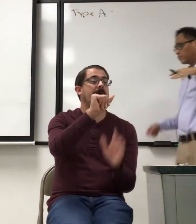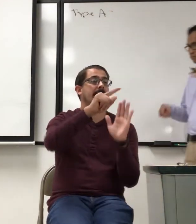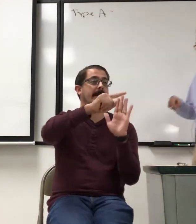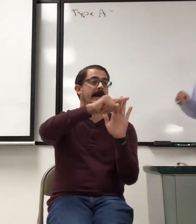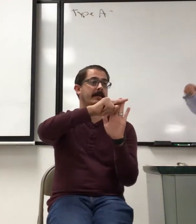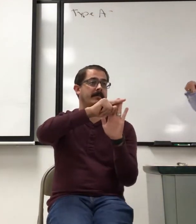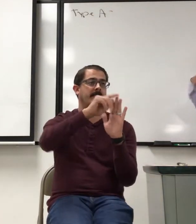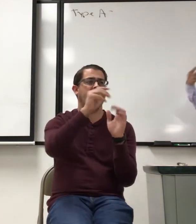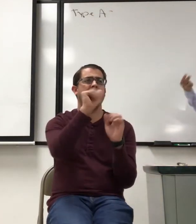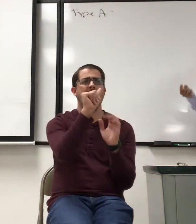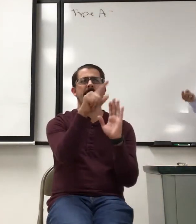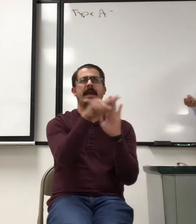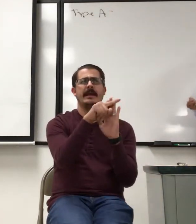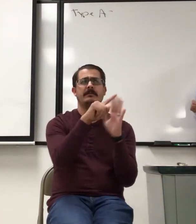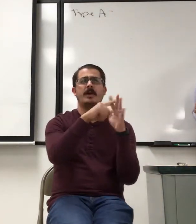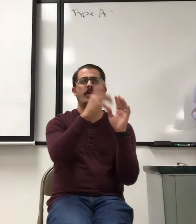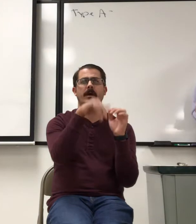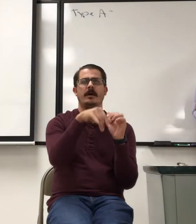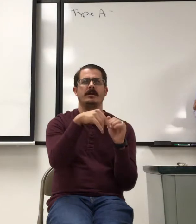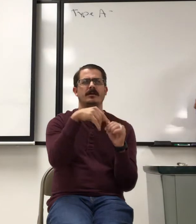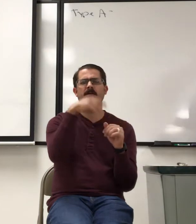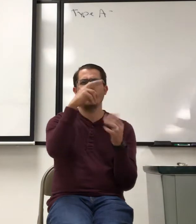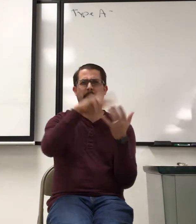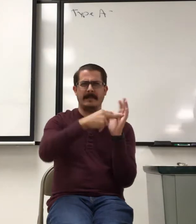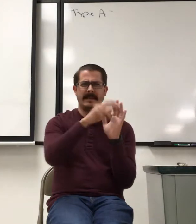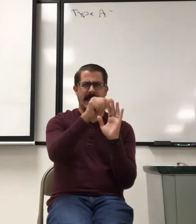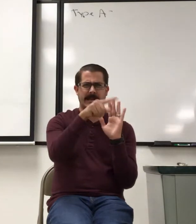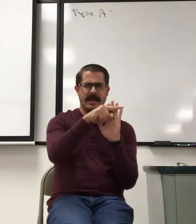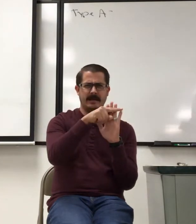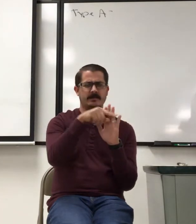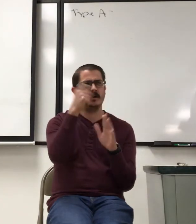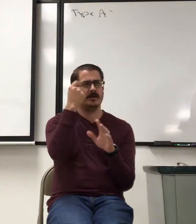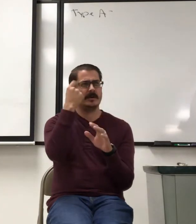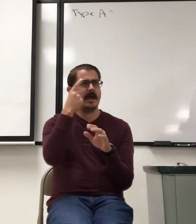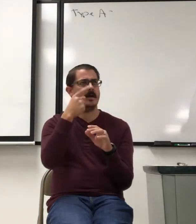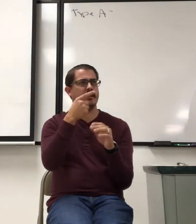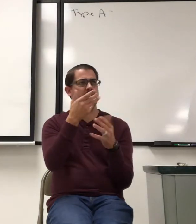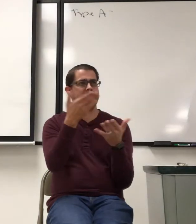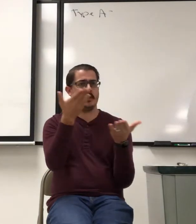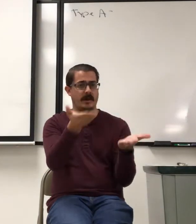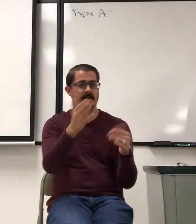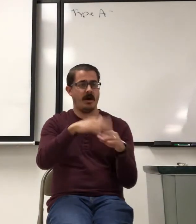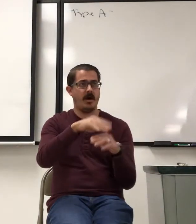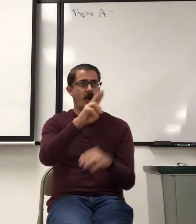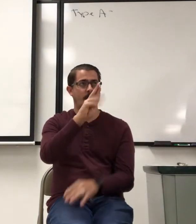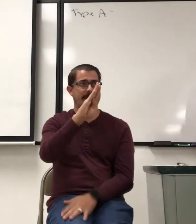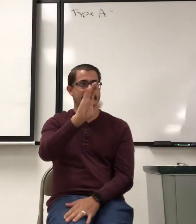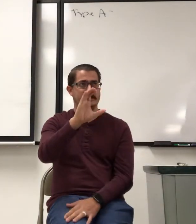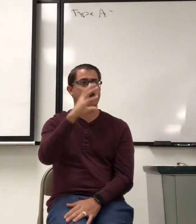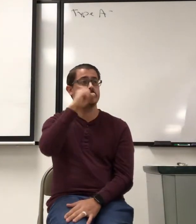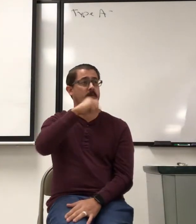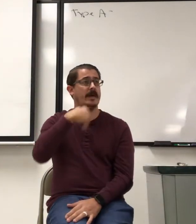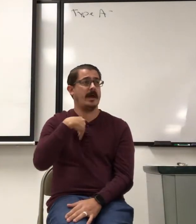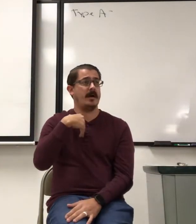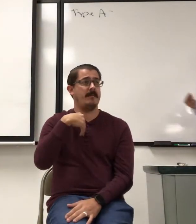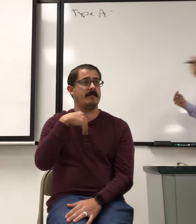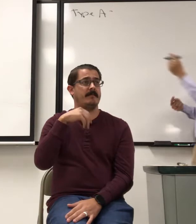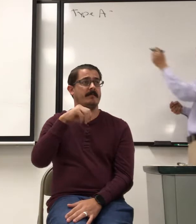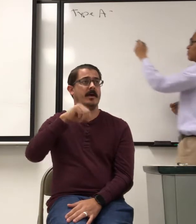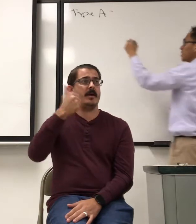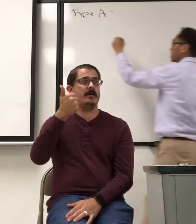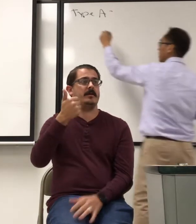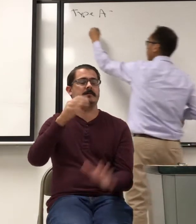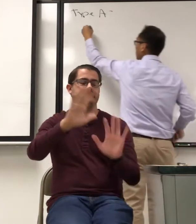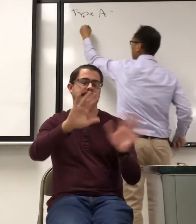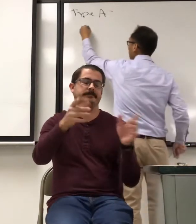where you think about the antigens that are present on RBCs and assume they have all the other antibodies. Not the, okay, let me